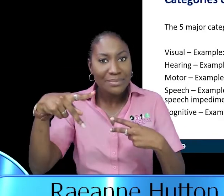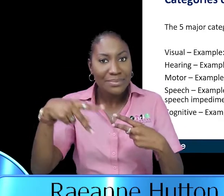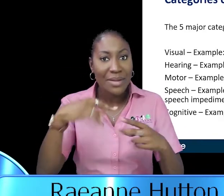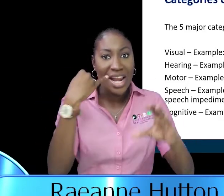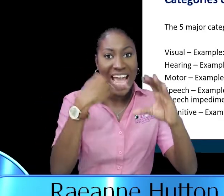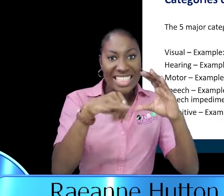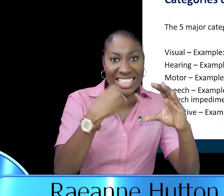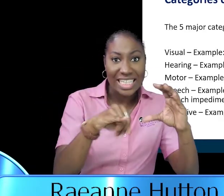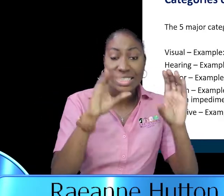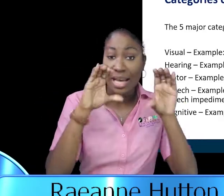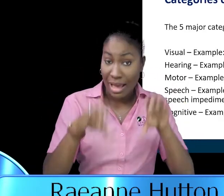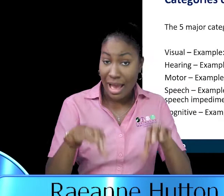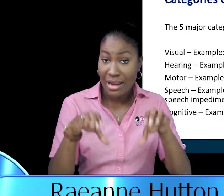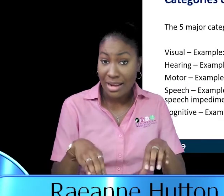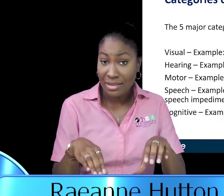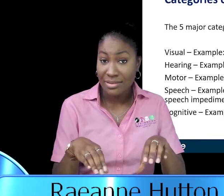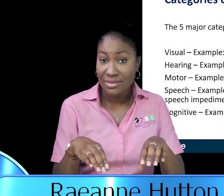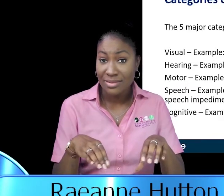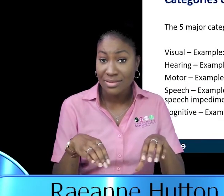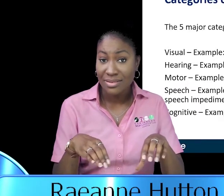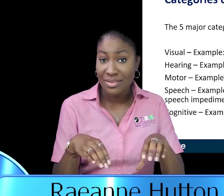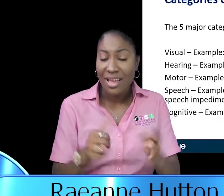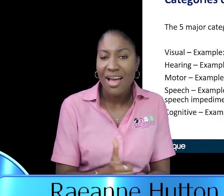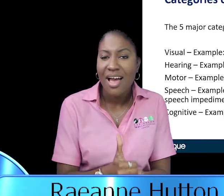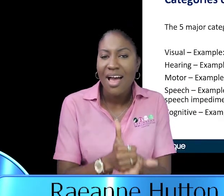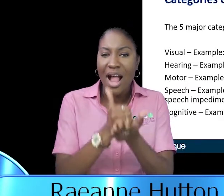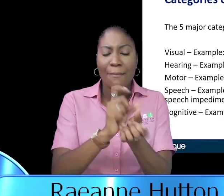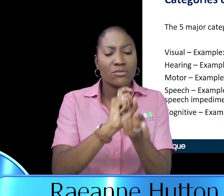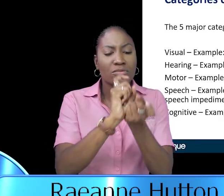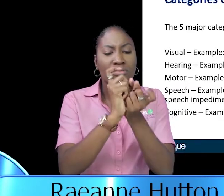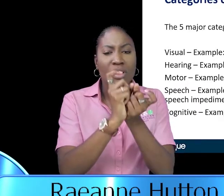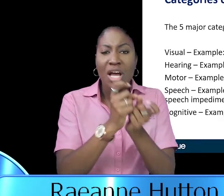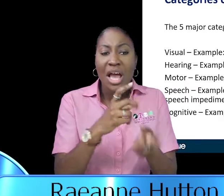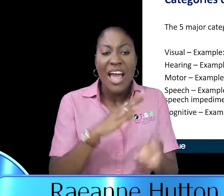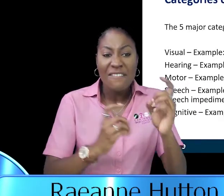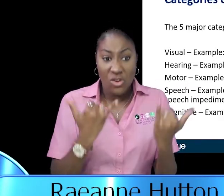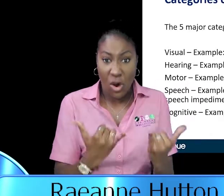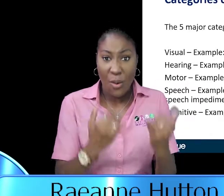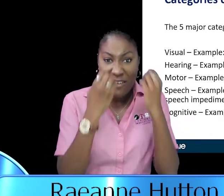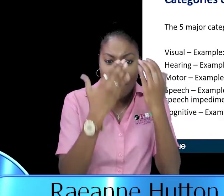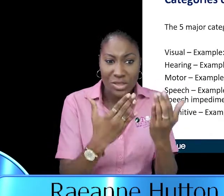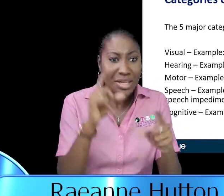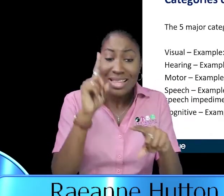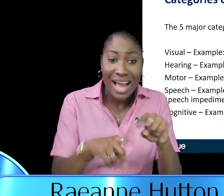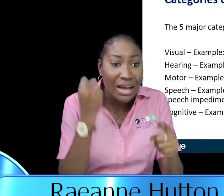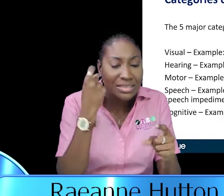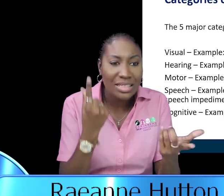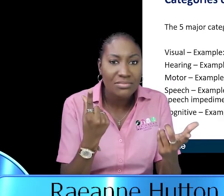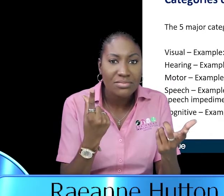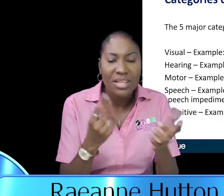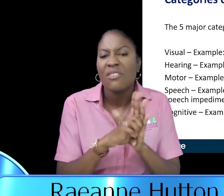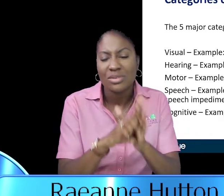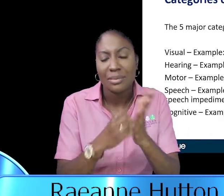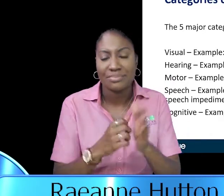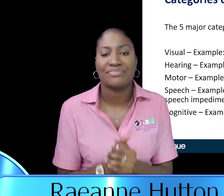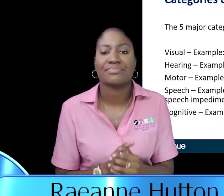the web or content which can just make the information almost unusable for them. So